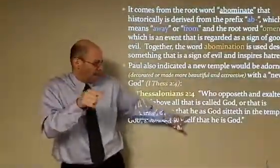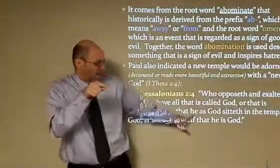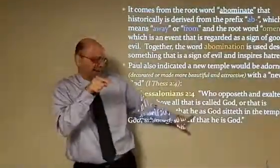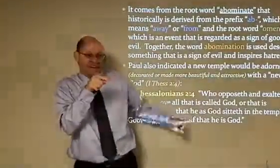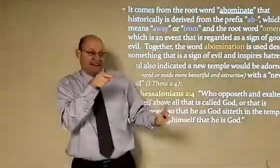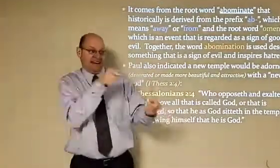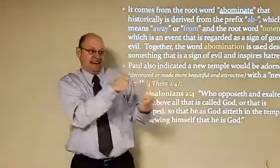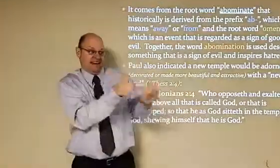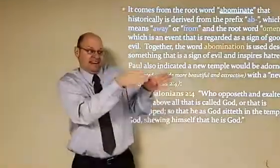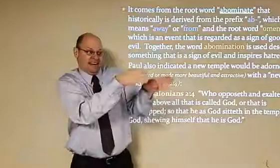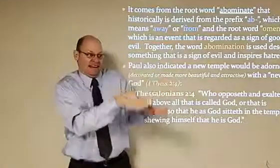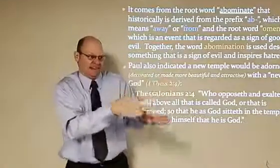So that God,